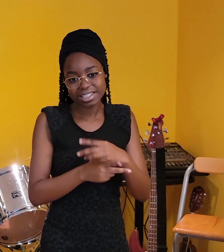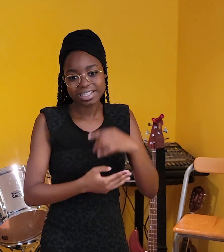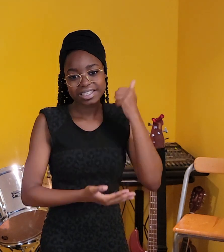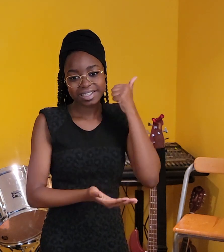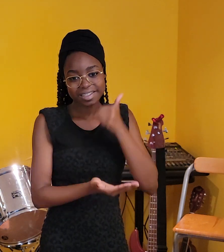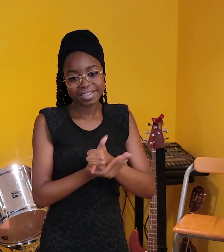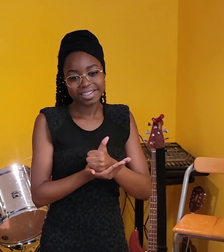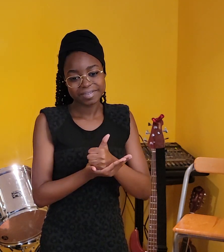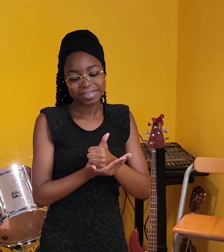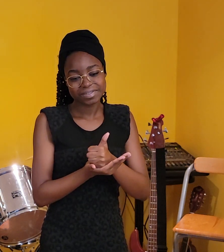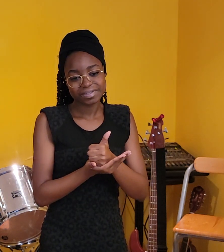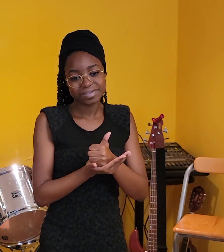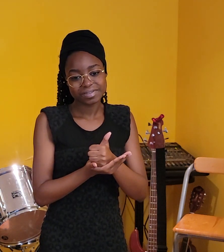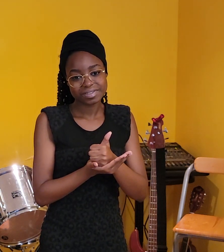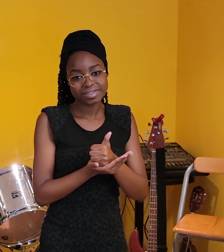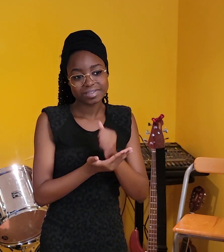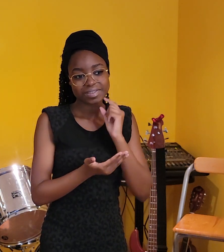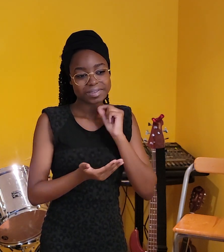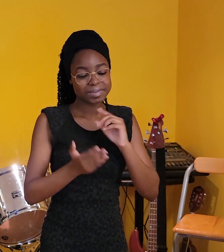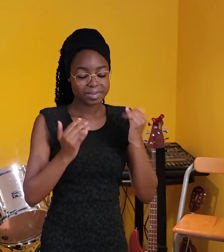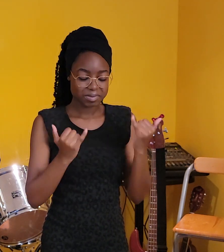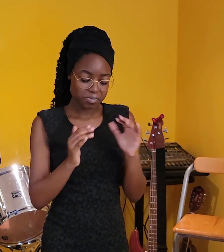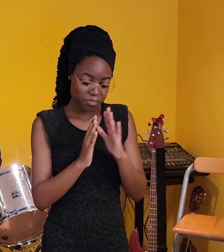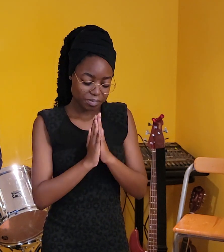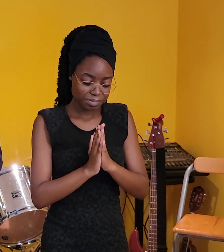Amen. Shall we pray?